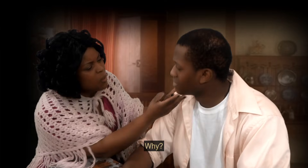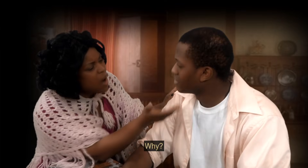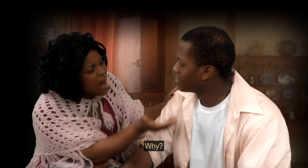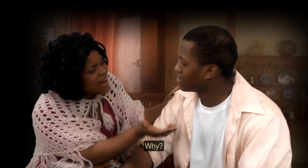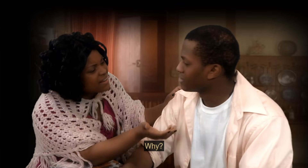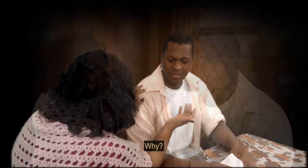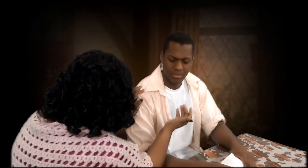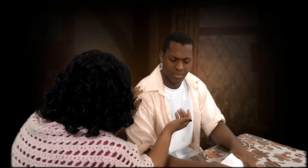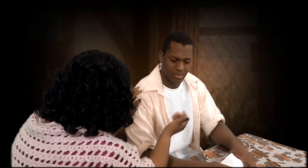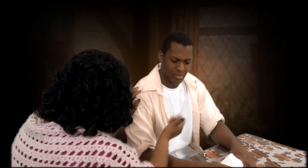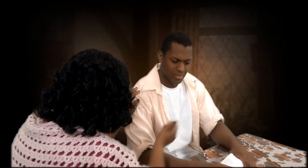Why?